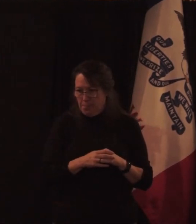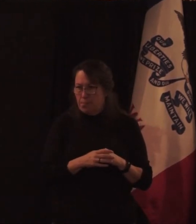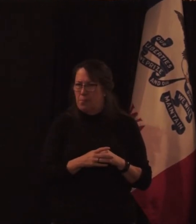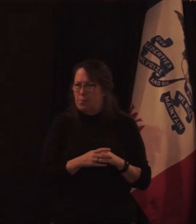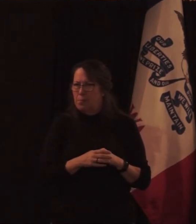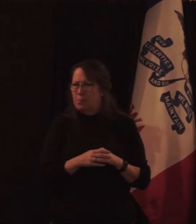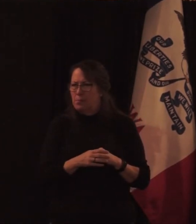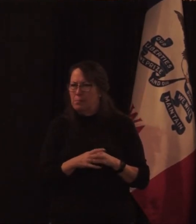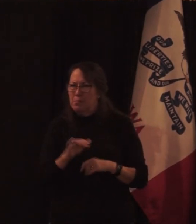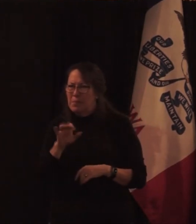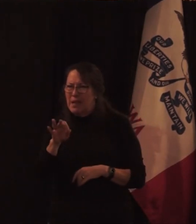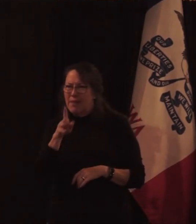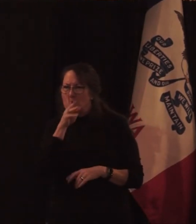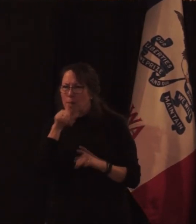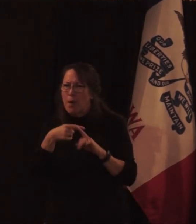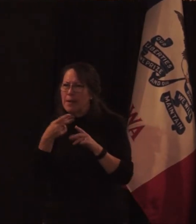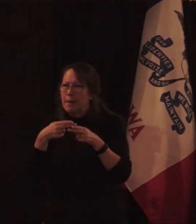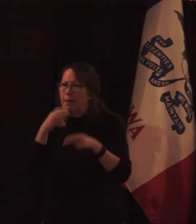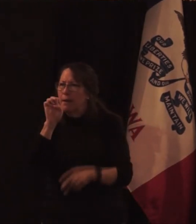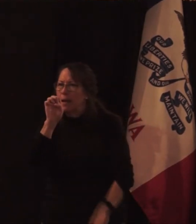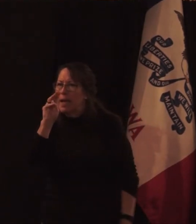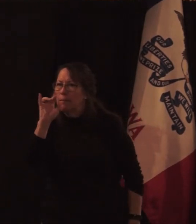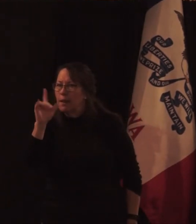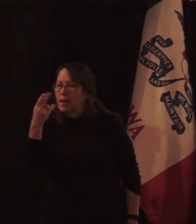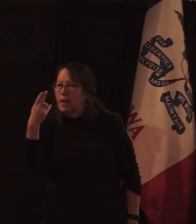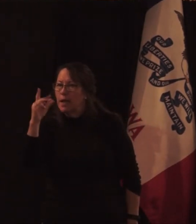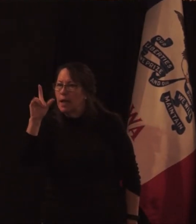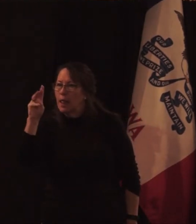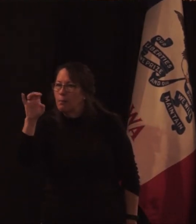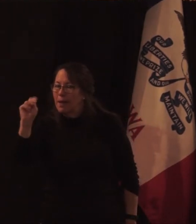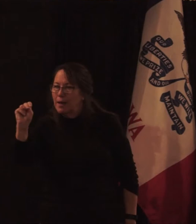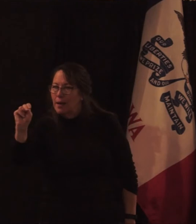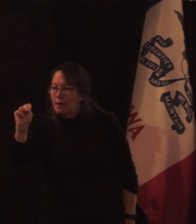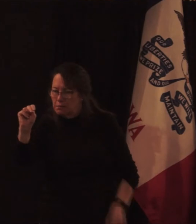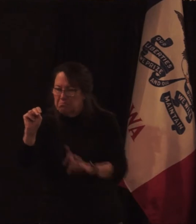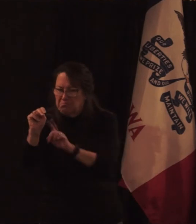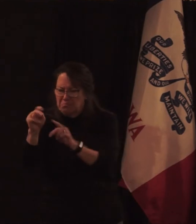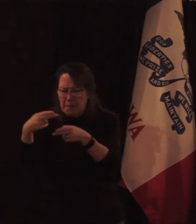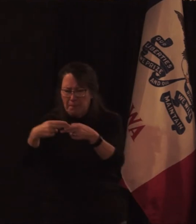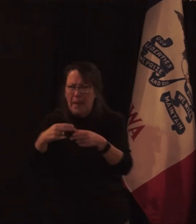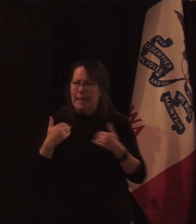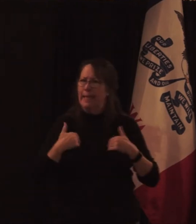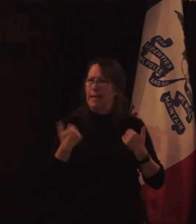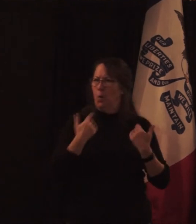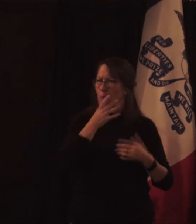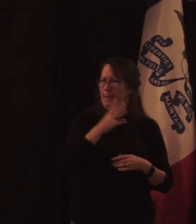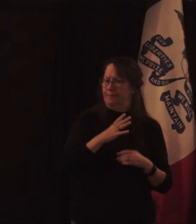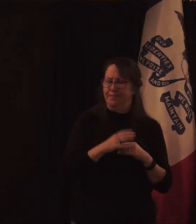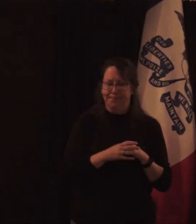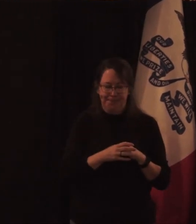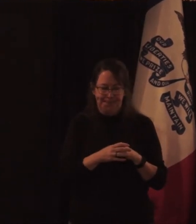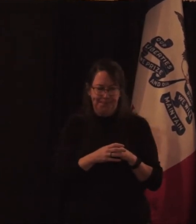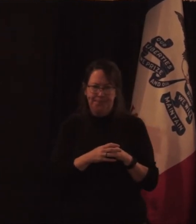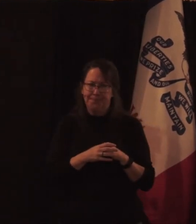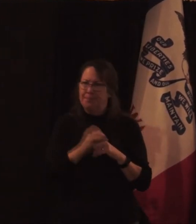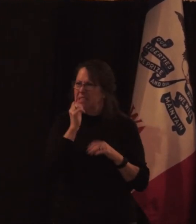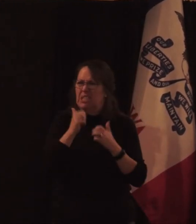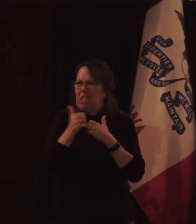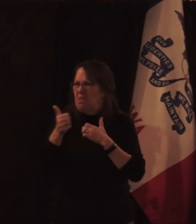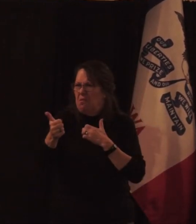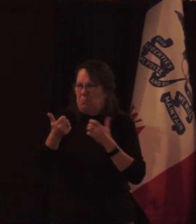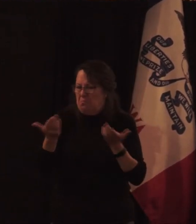Y'all, if I mention Emily Hillman, does anybody know who Emily Hillman is? Anyway, Emily Hillman was a young woman not too far from